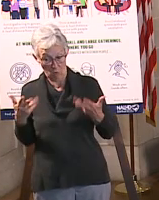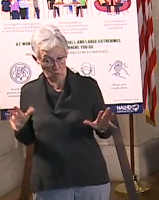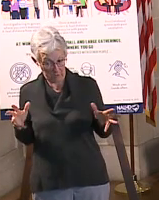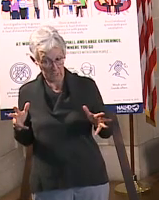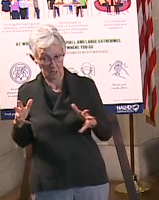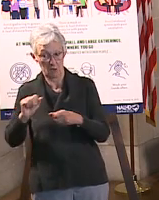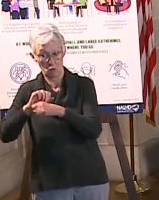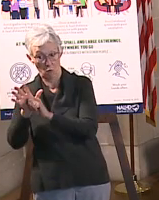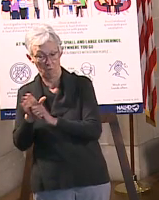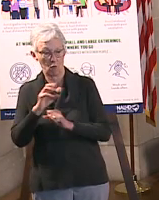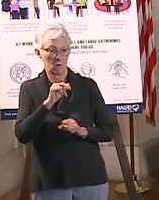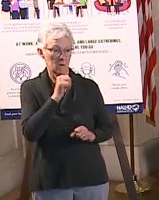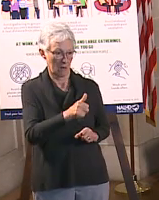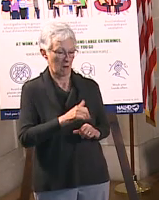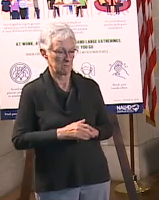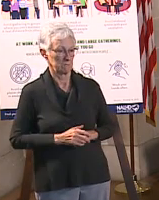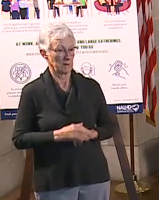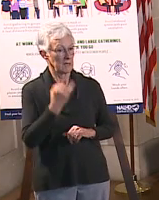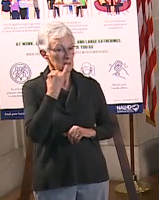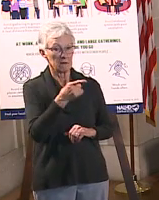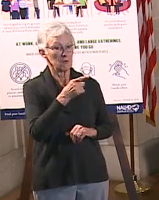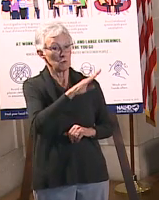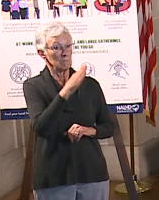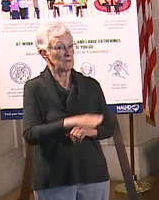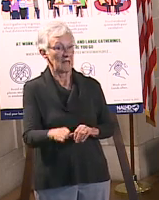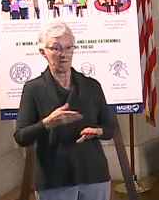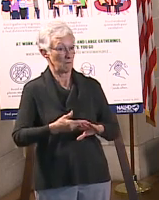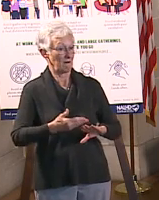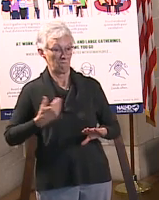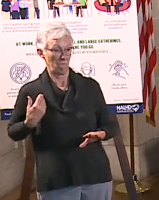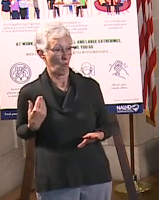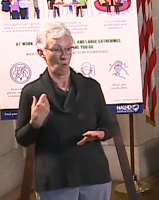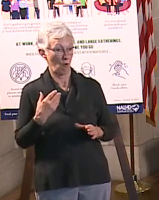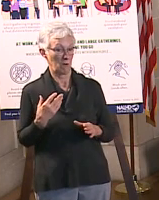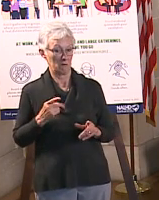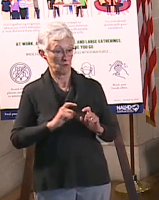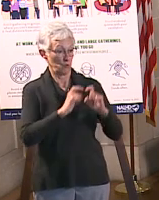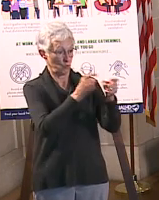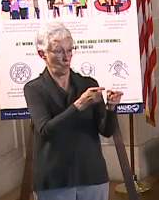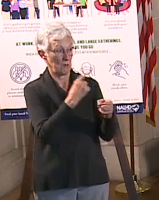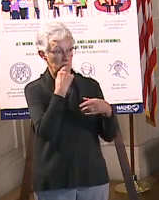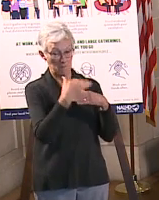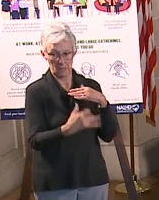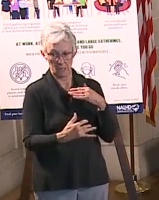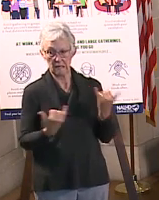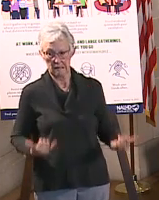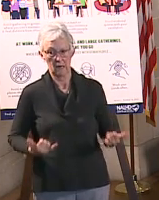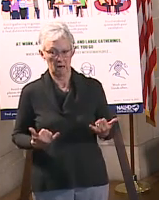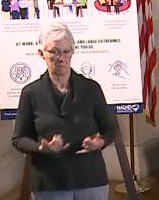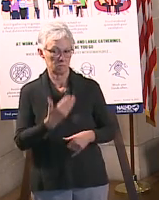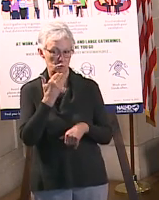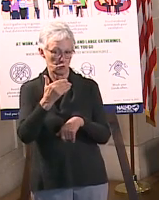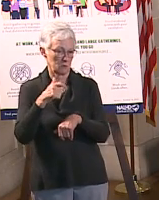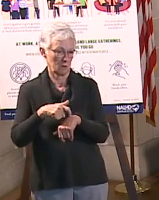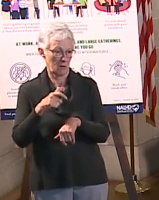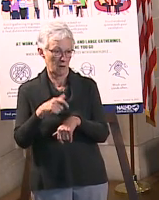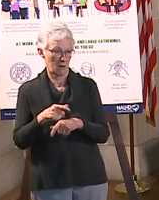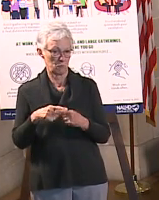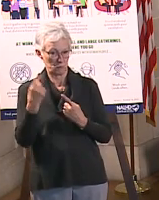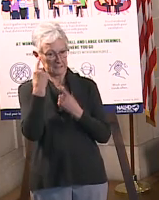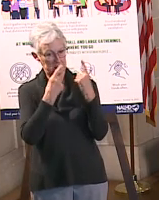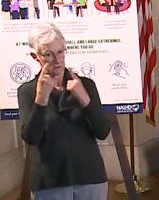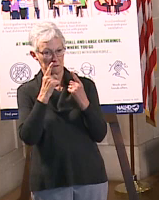if you've never donated blood or your organization has never sponsored a blood drive, now would be the time to consider doing